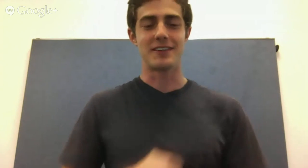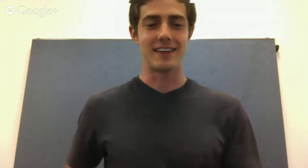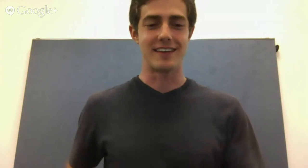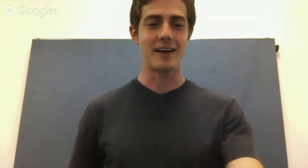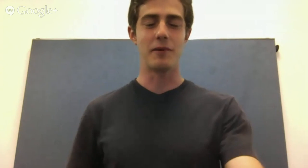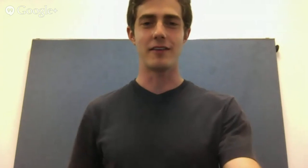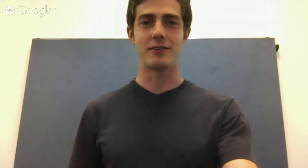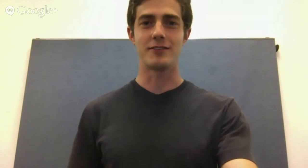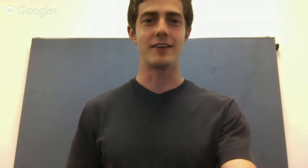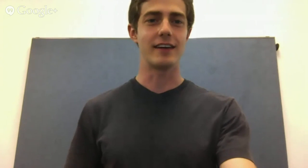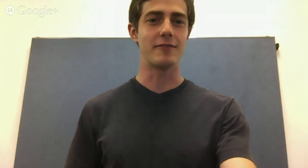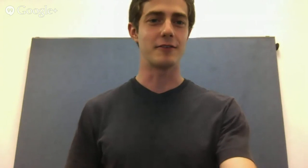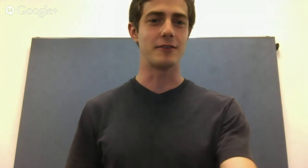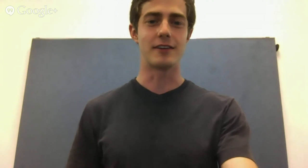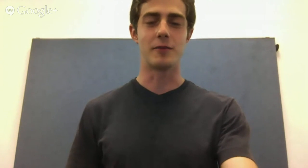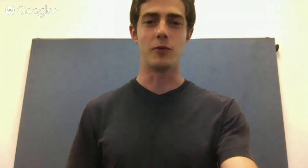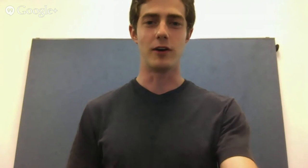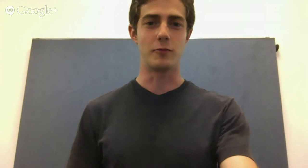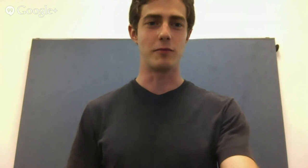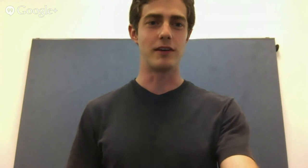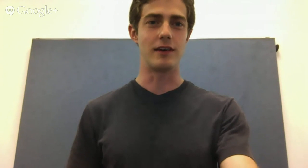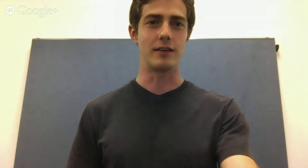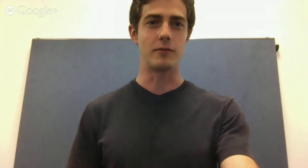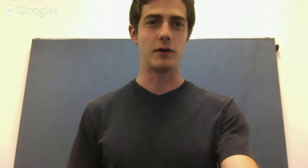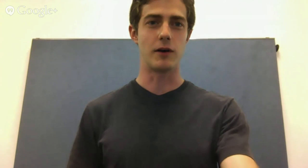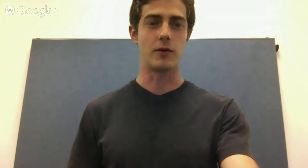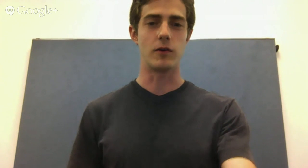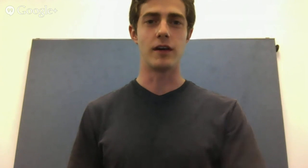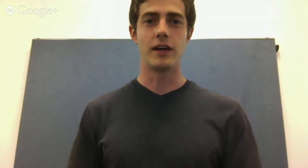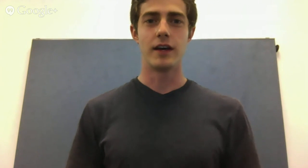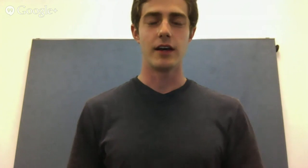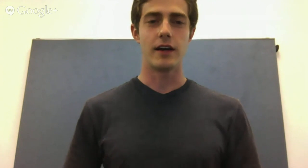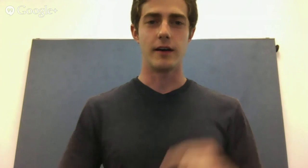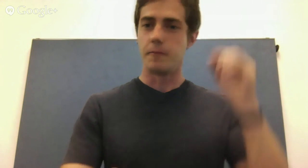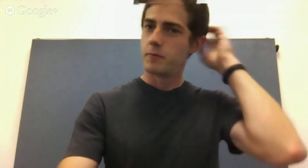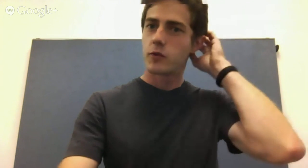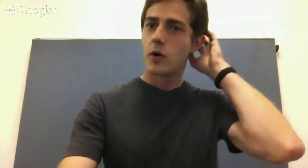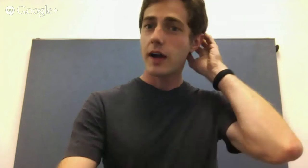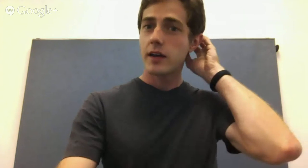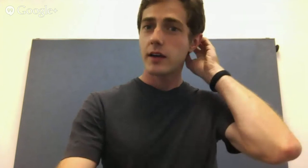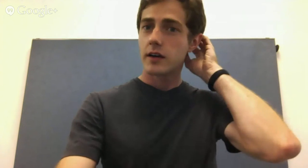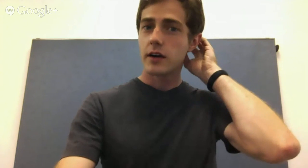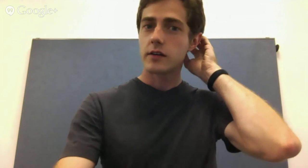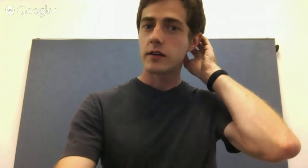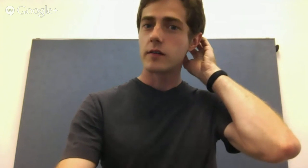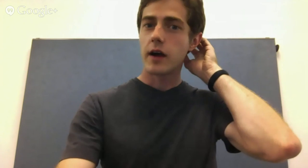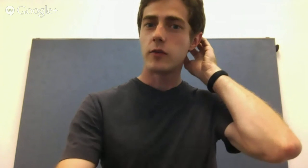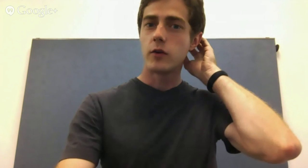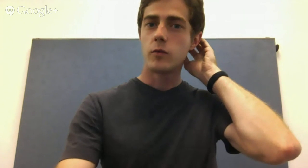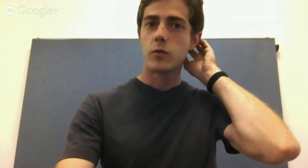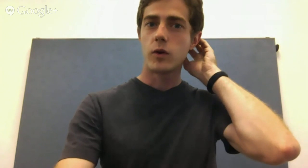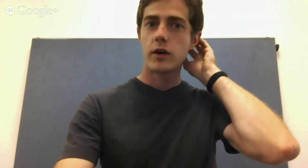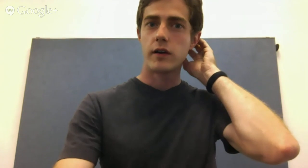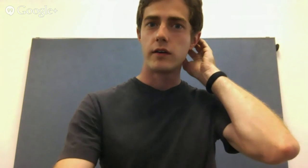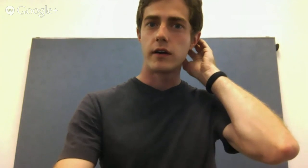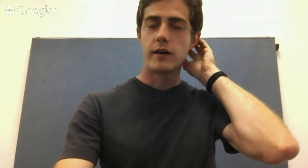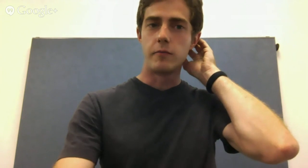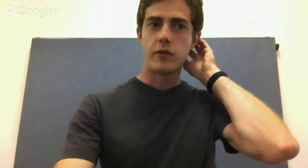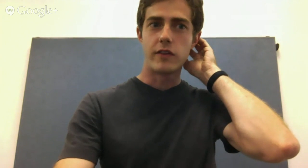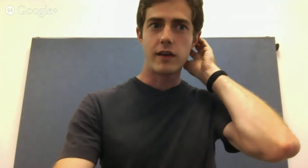for taking time out of your Saturday afternoon to come watch me be awkward. So I don't want to